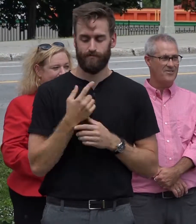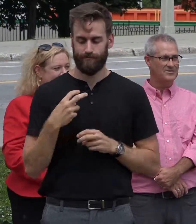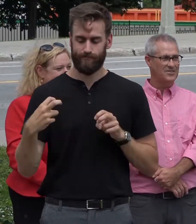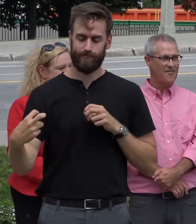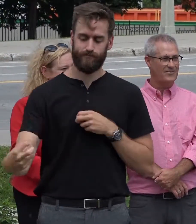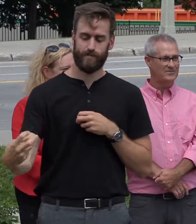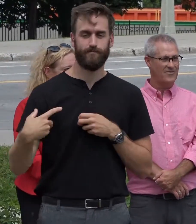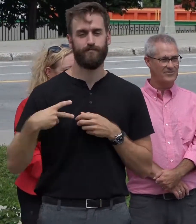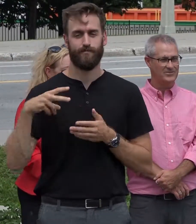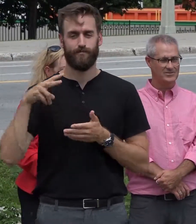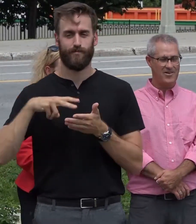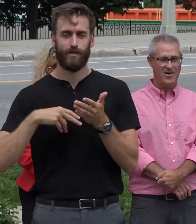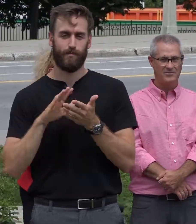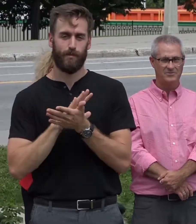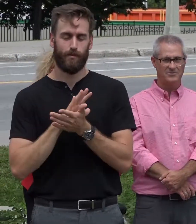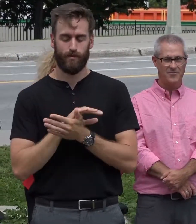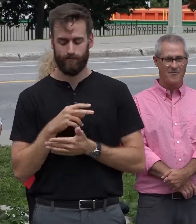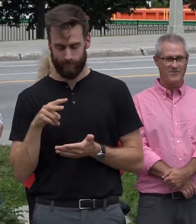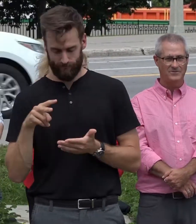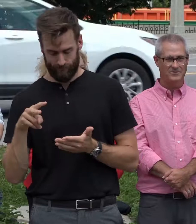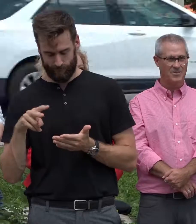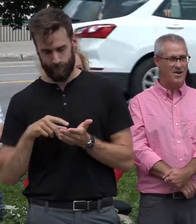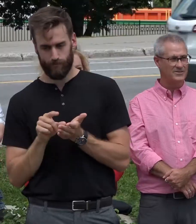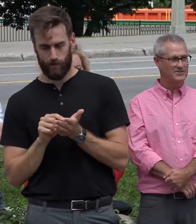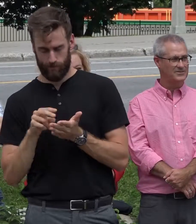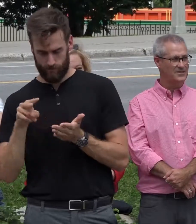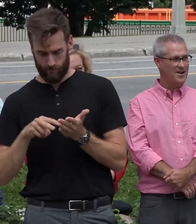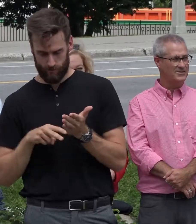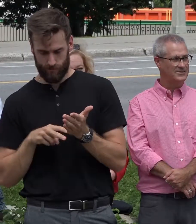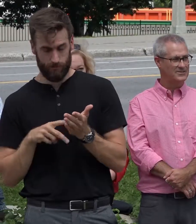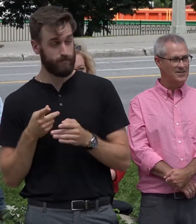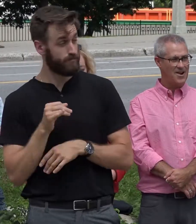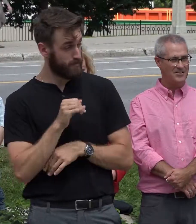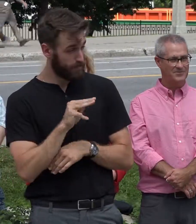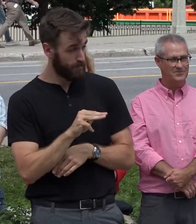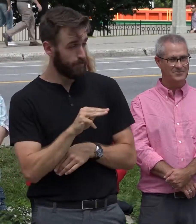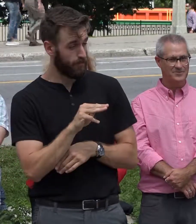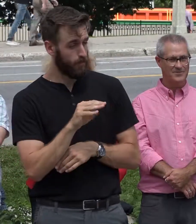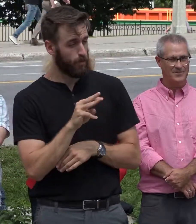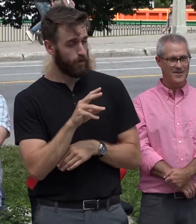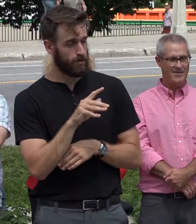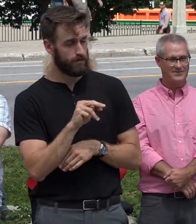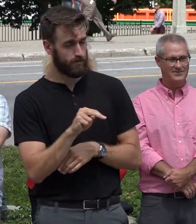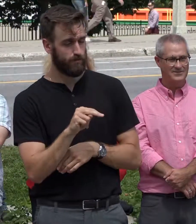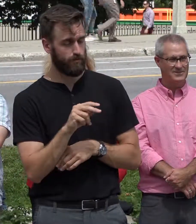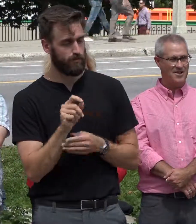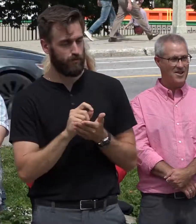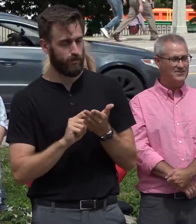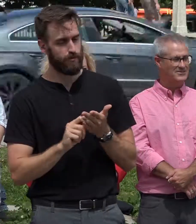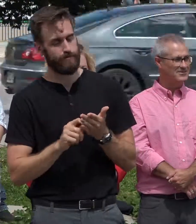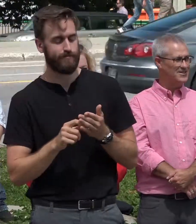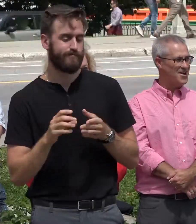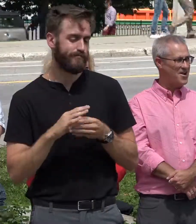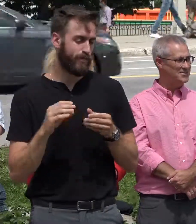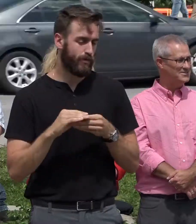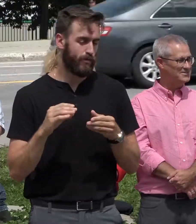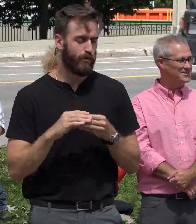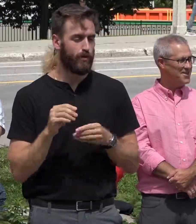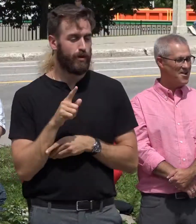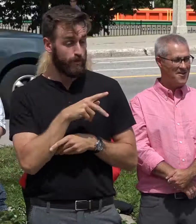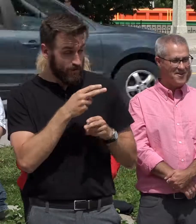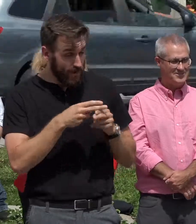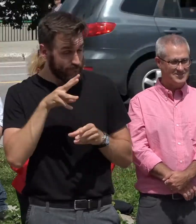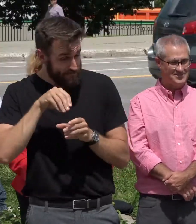at the table reading the paper, she said, so Jim Watson wrote an op-ed and you're in it, you're named in it. And my first thought